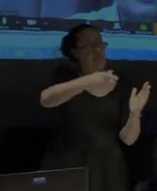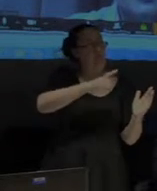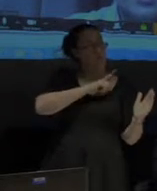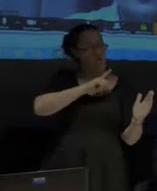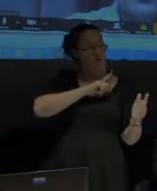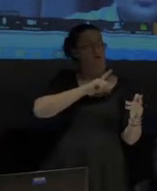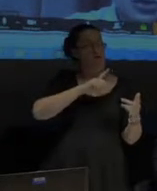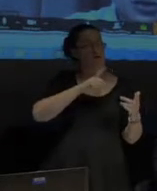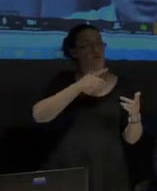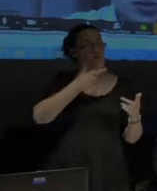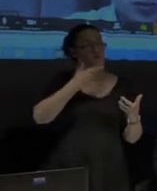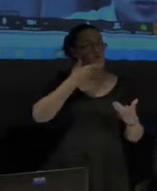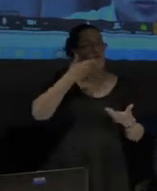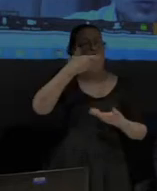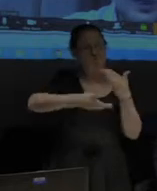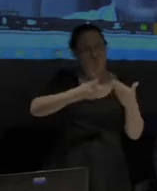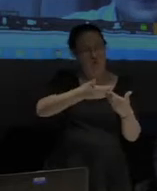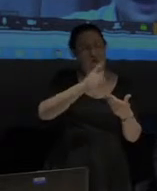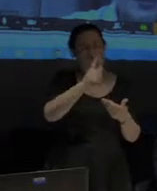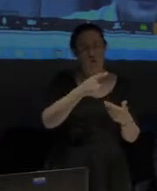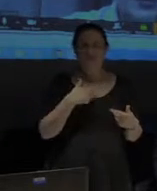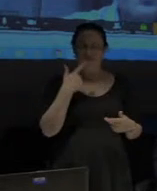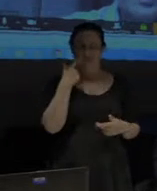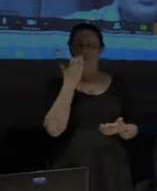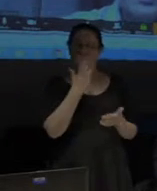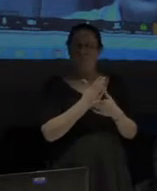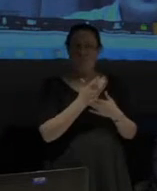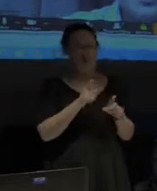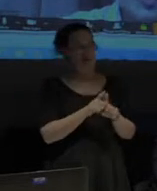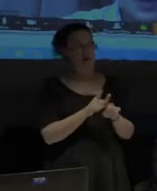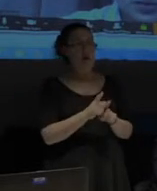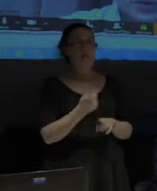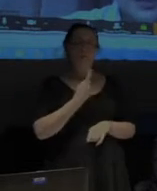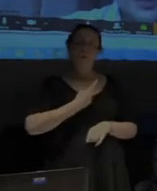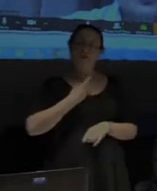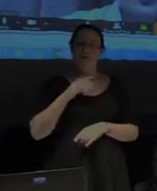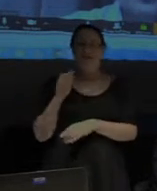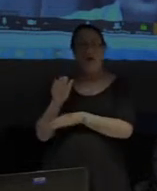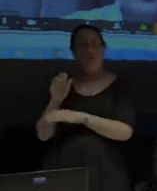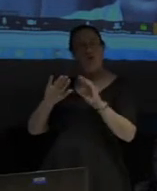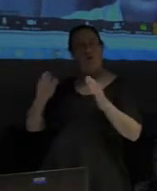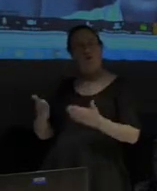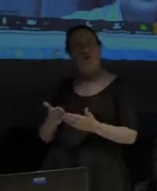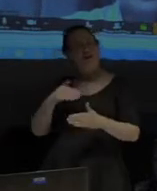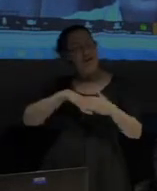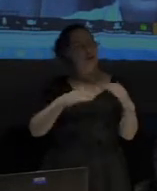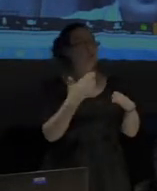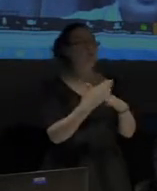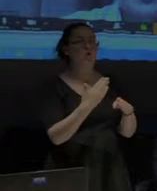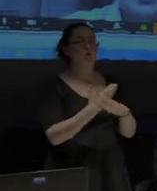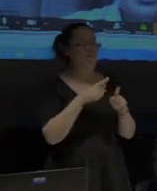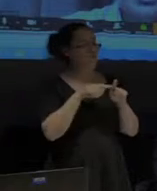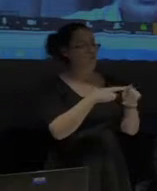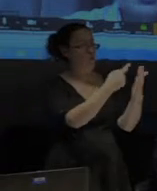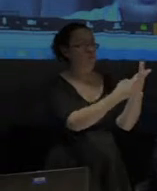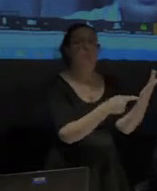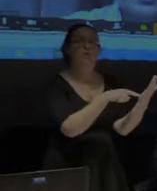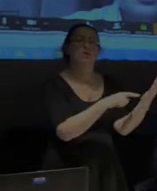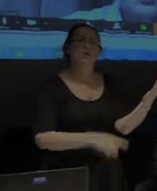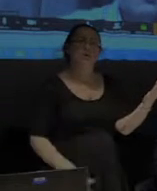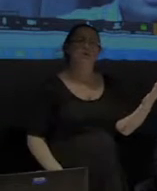purposes, but that was the gist of what we had found. And the impact of that was that some of the leadership